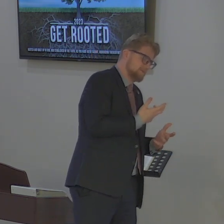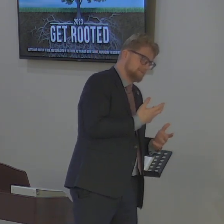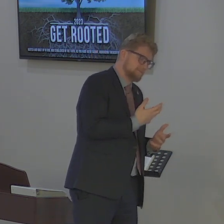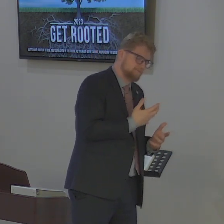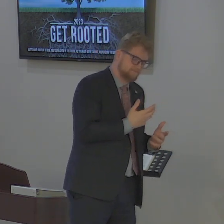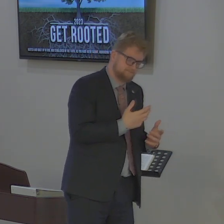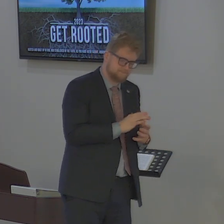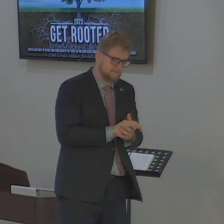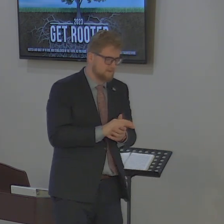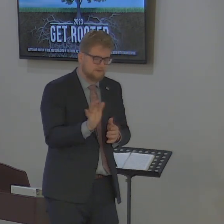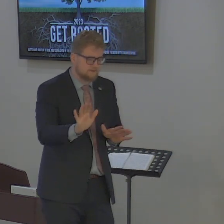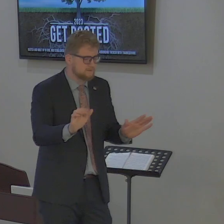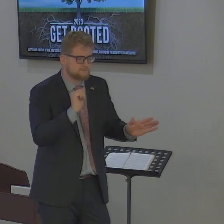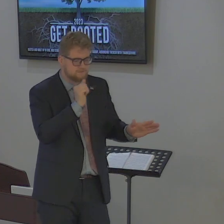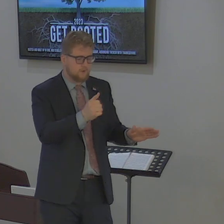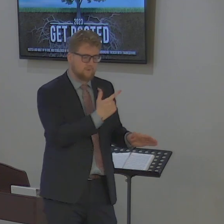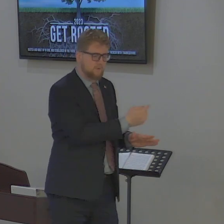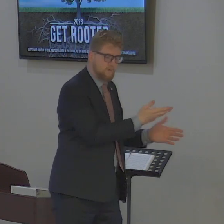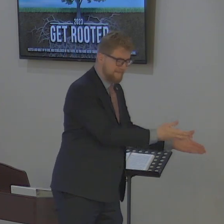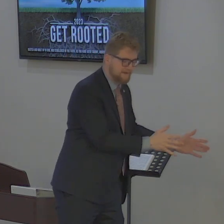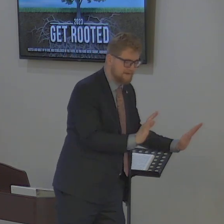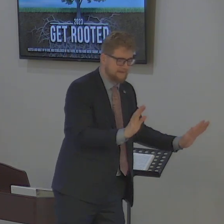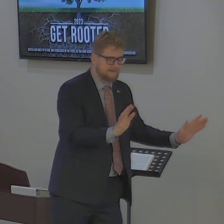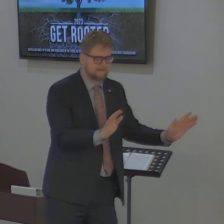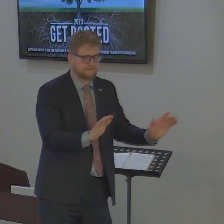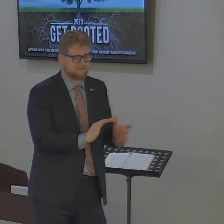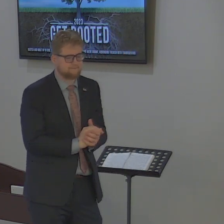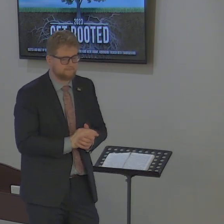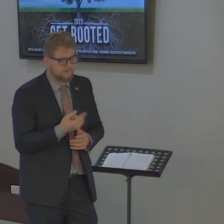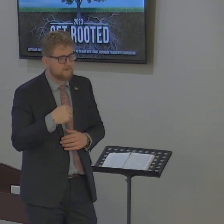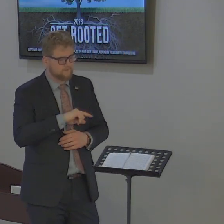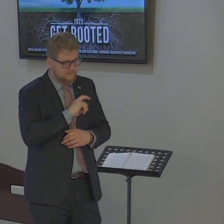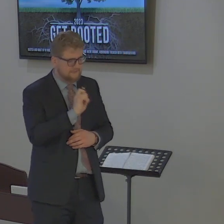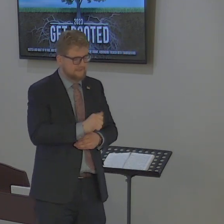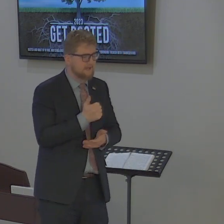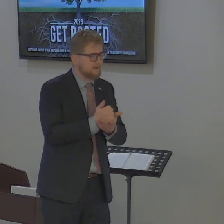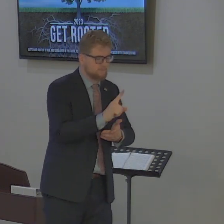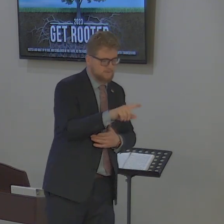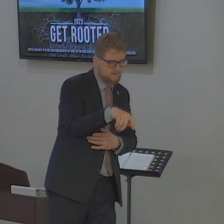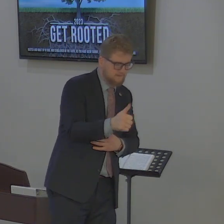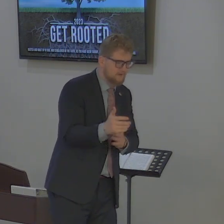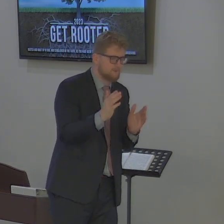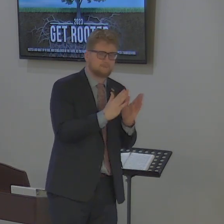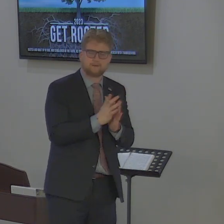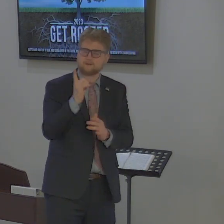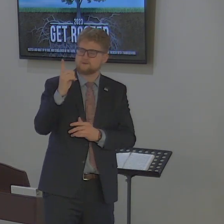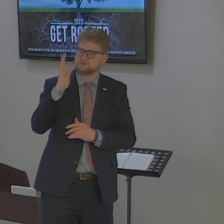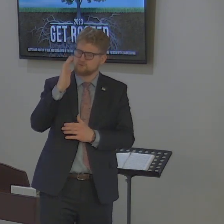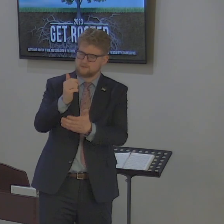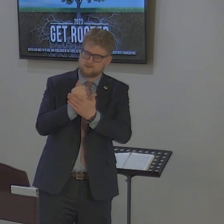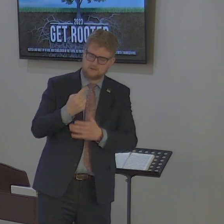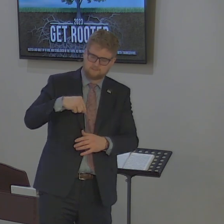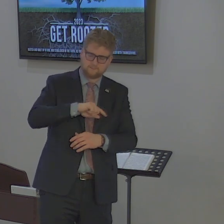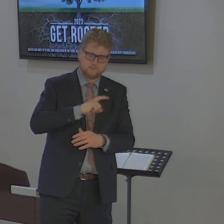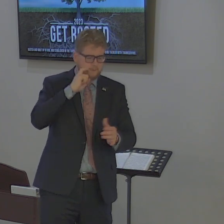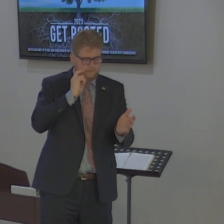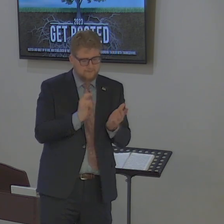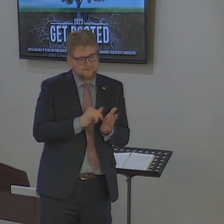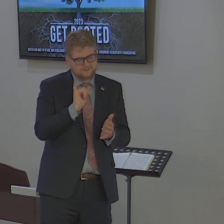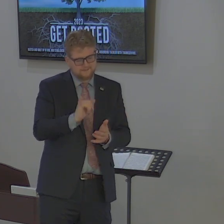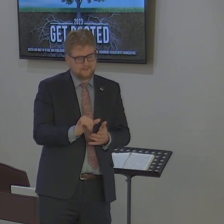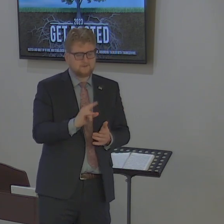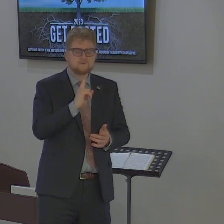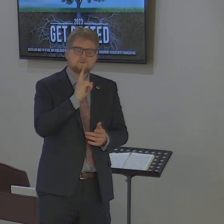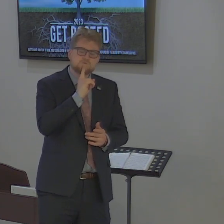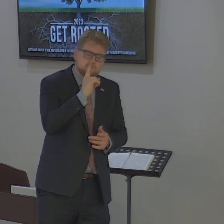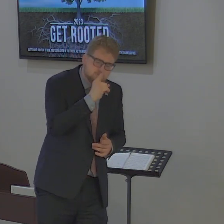of the devil. You don't want to go down that road. Listen, folks, we need to help each other, God. I pray that you'd help us to recognize that, Lord. May we truthfully love